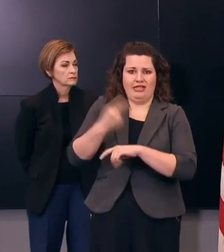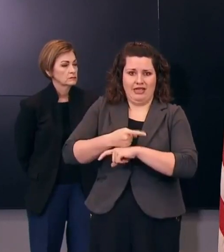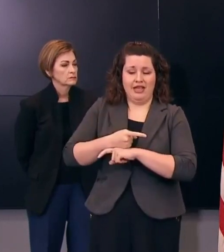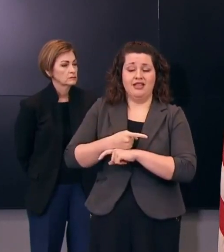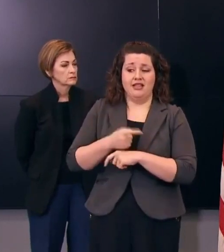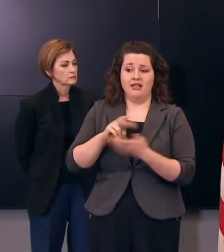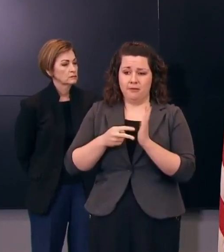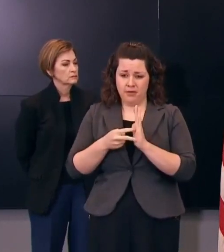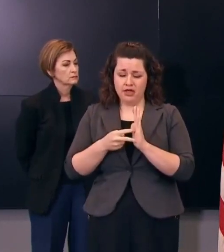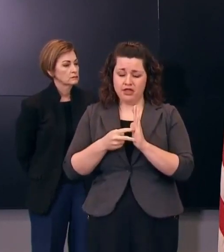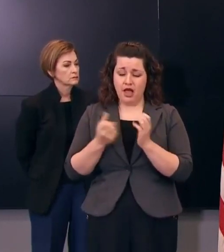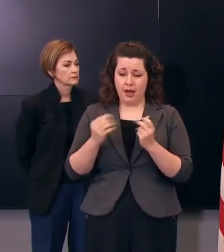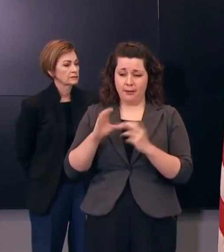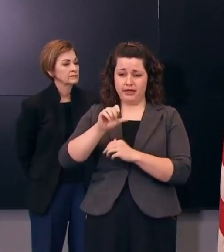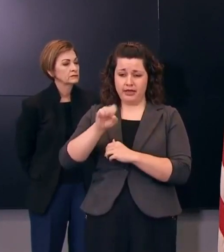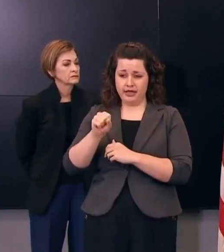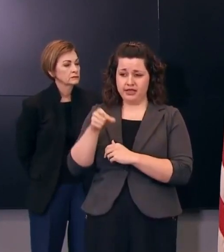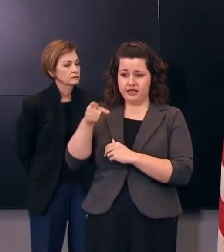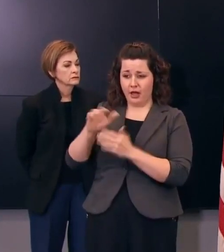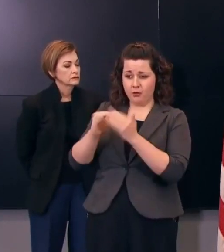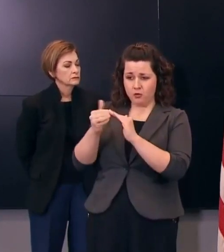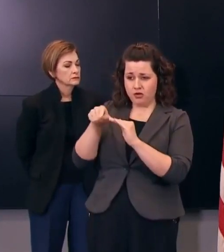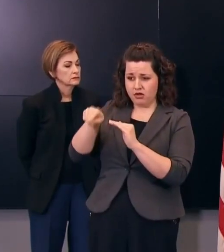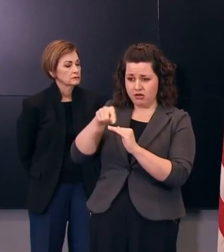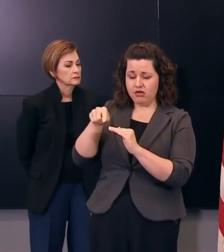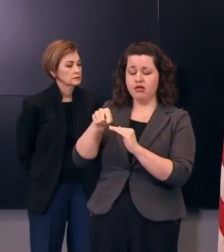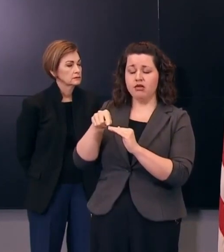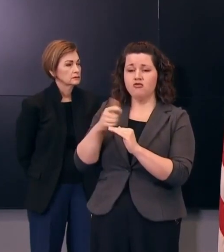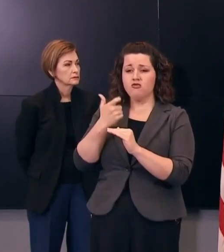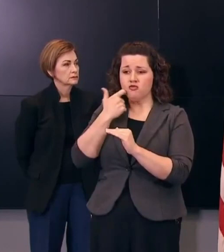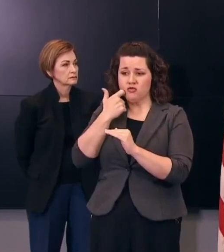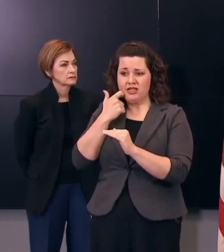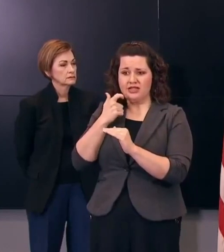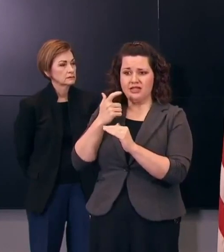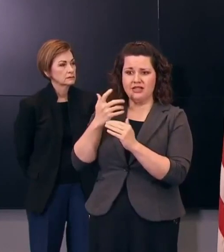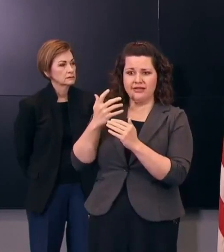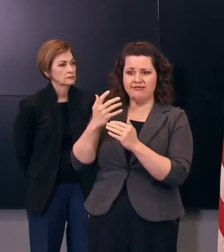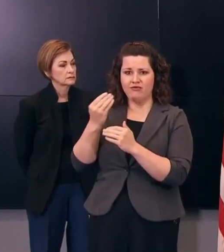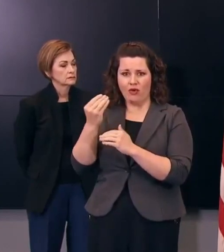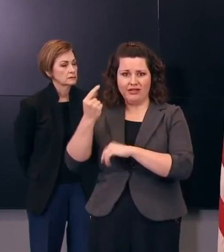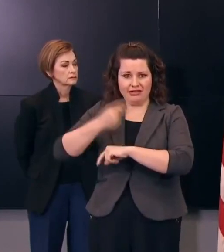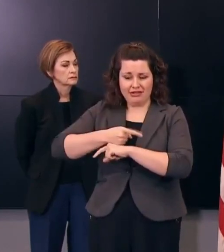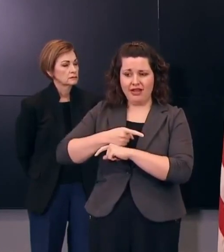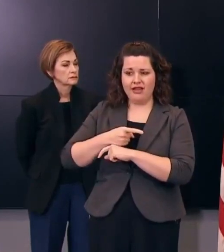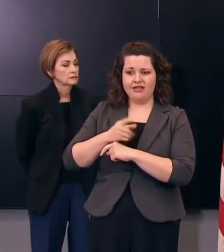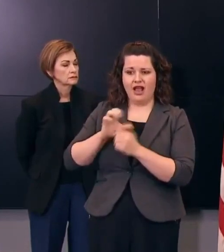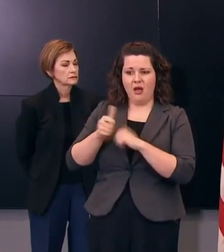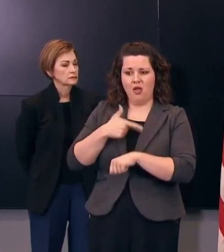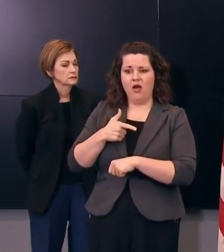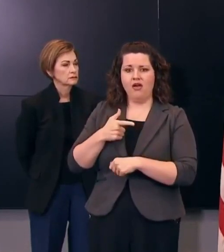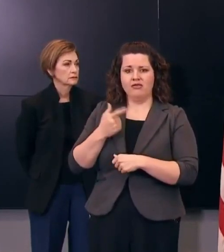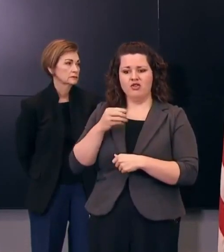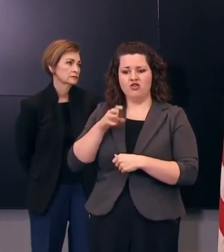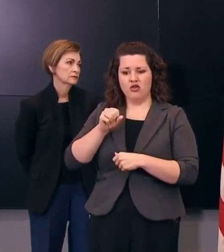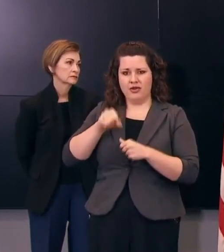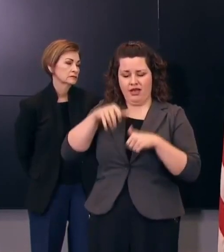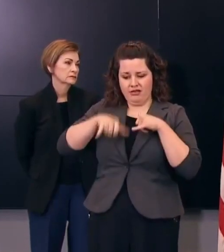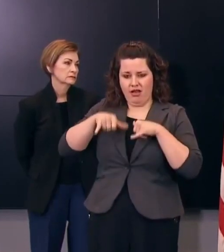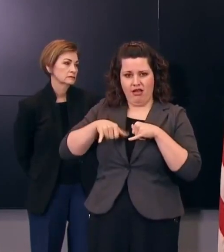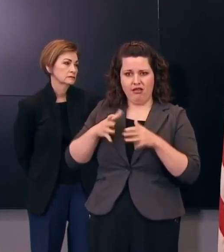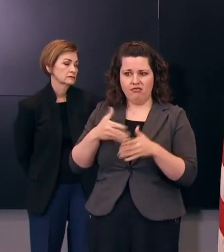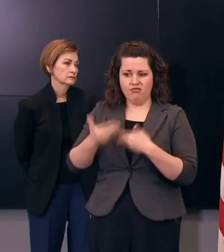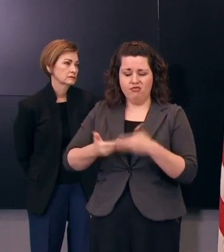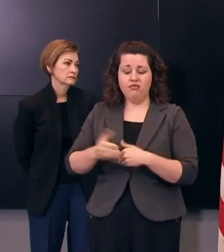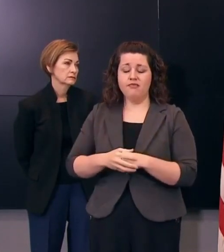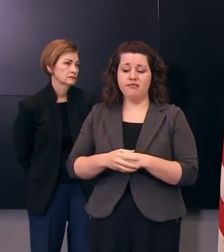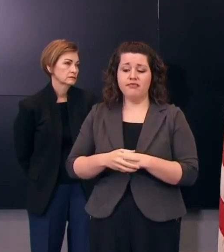how many cases exist in a community within the most recent incubation period of the virus. The number of